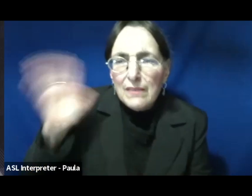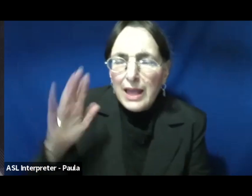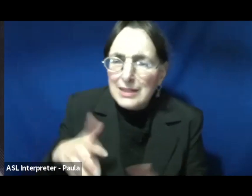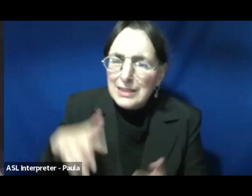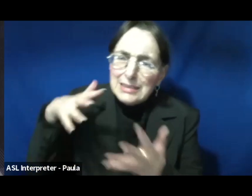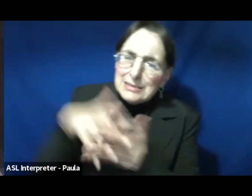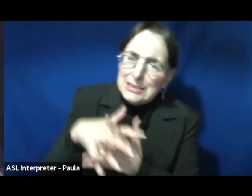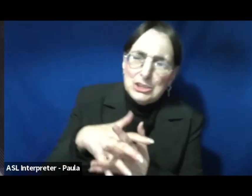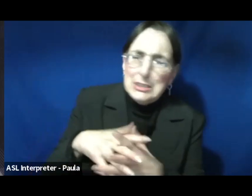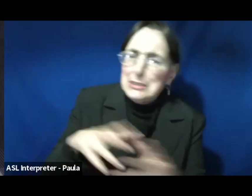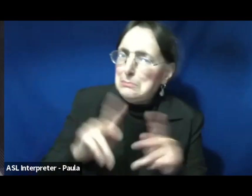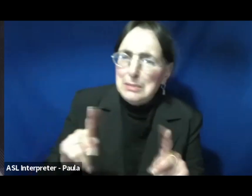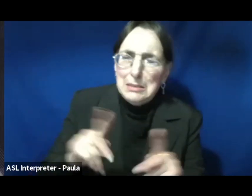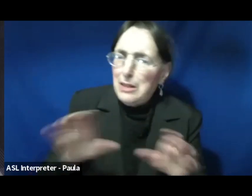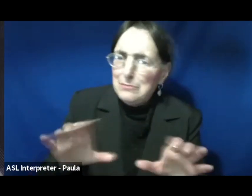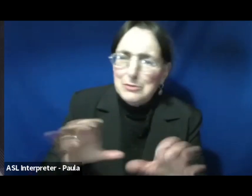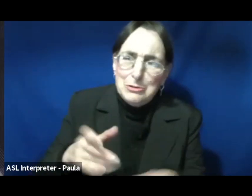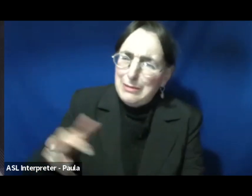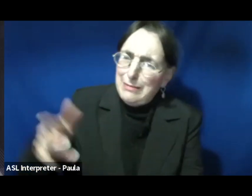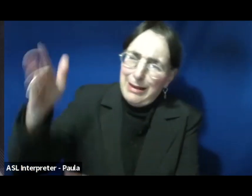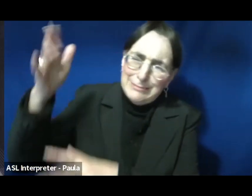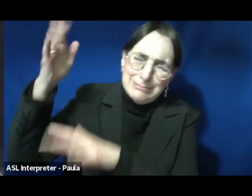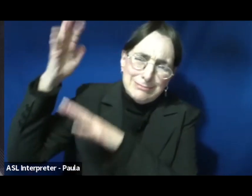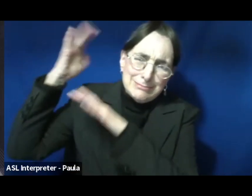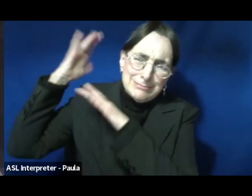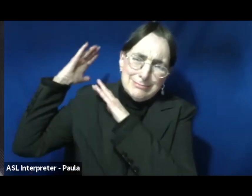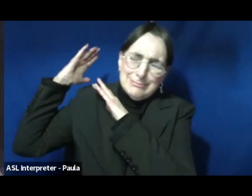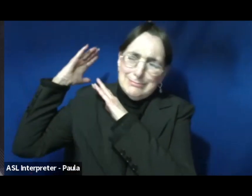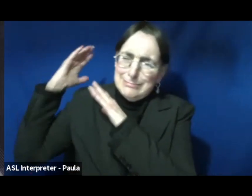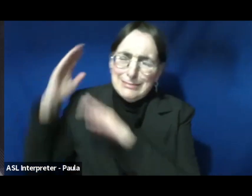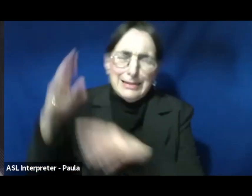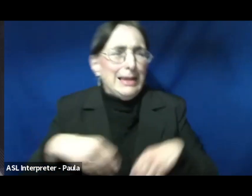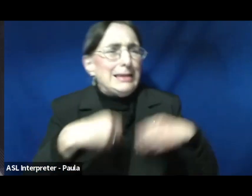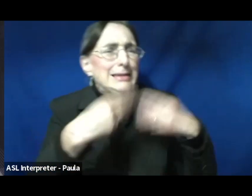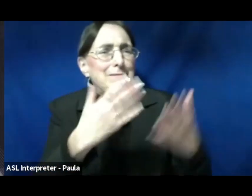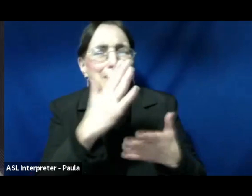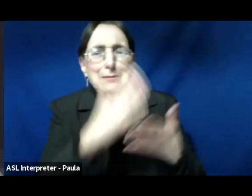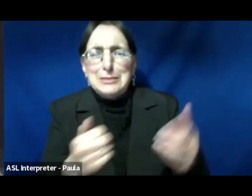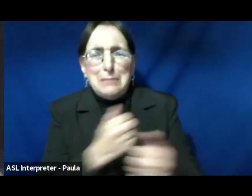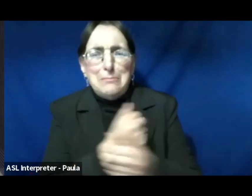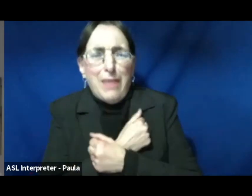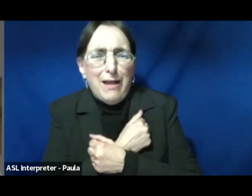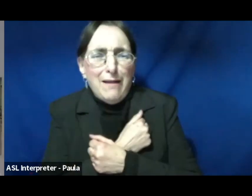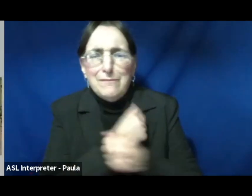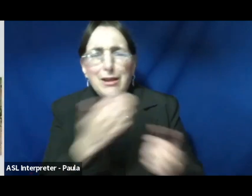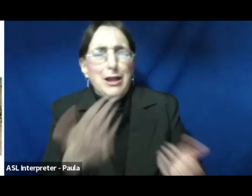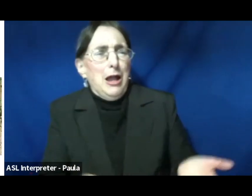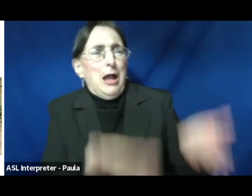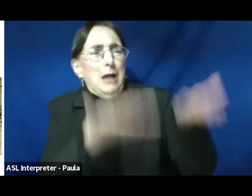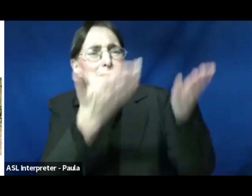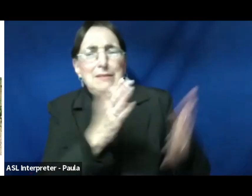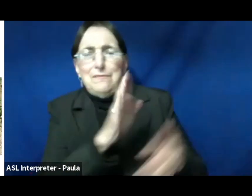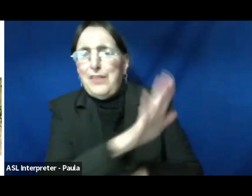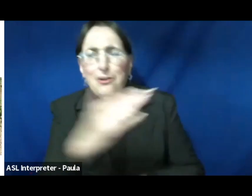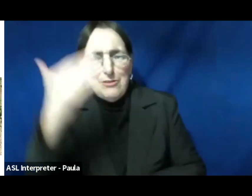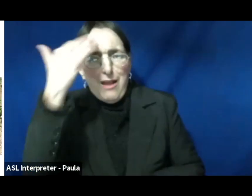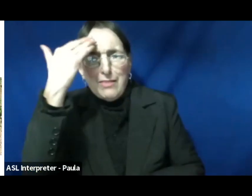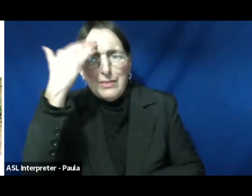this forever. Give them some love. Uplift their knowledge. Somebody tell me, uplift their knowledge.